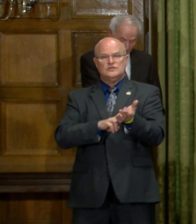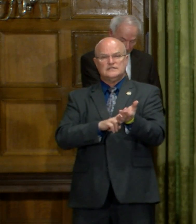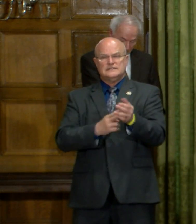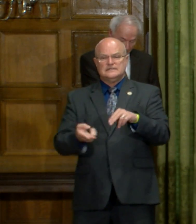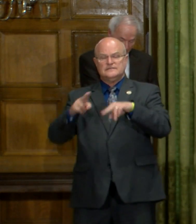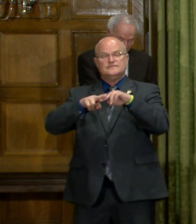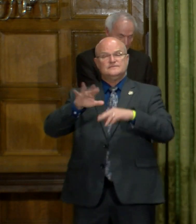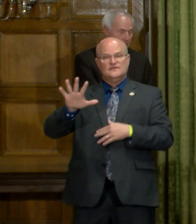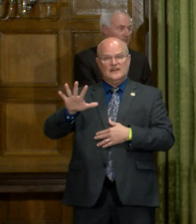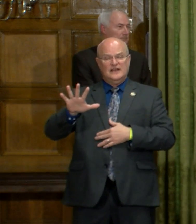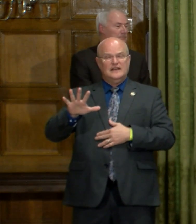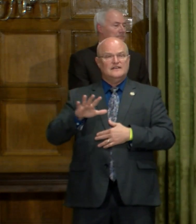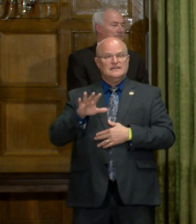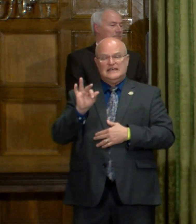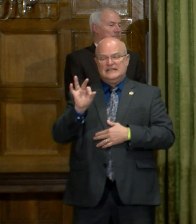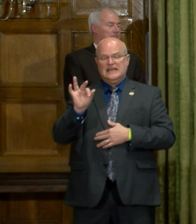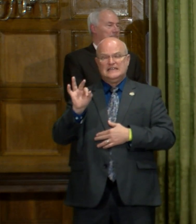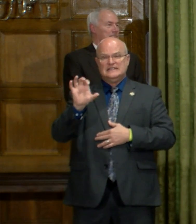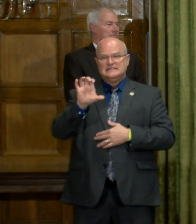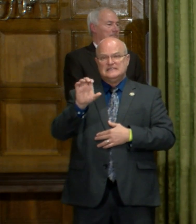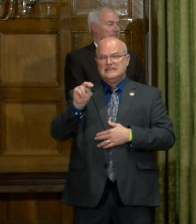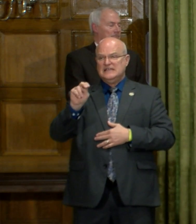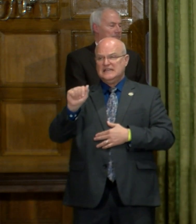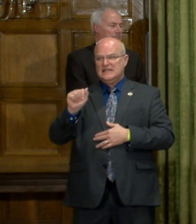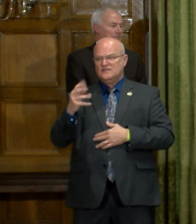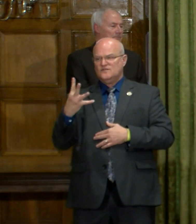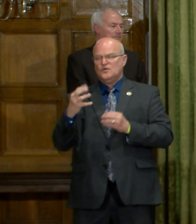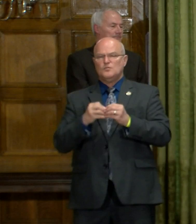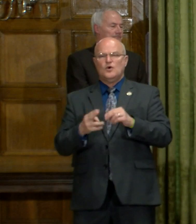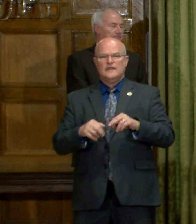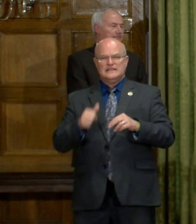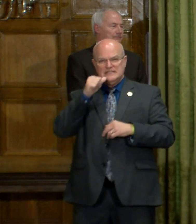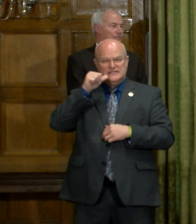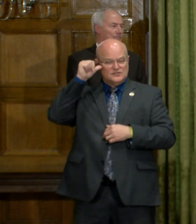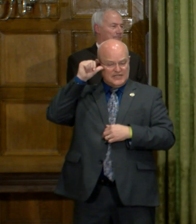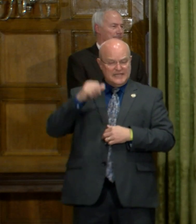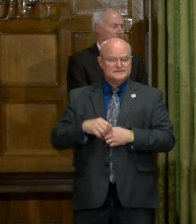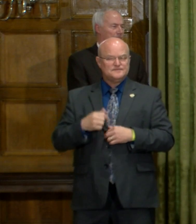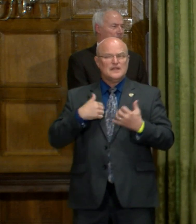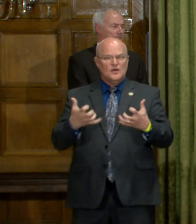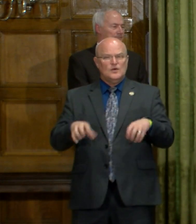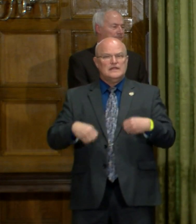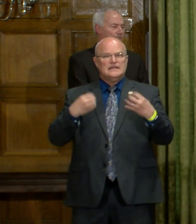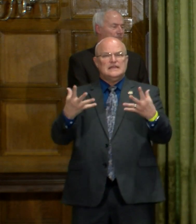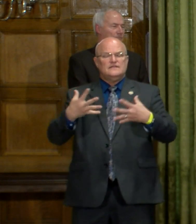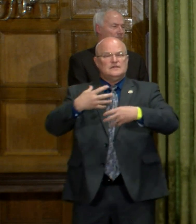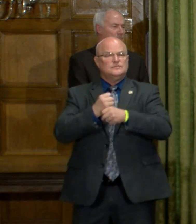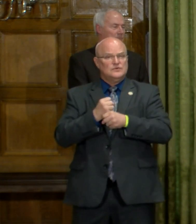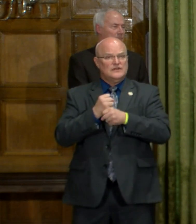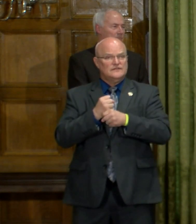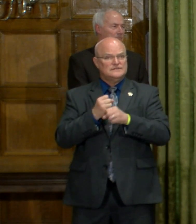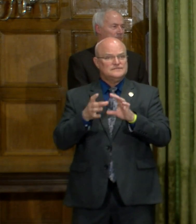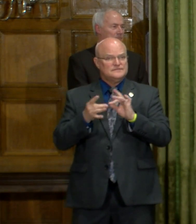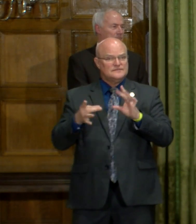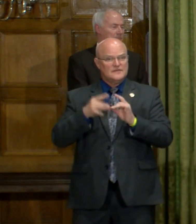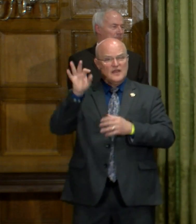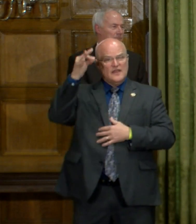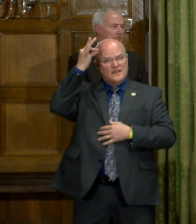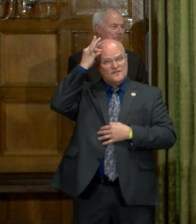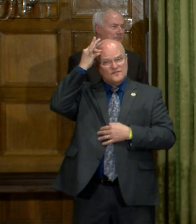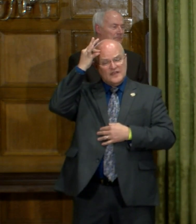than yesterday, and 19 CNAs, that's 4 more than yesterday. I want to give a brief update on the